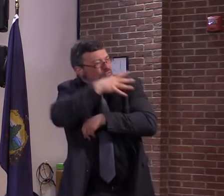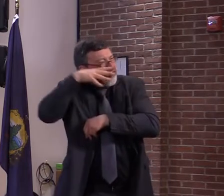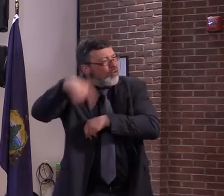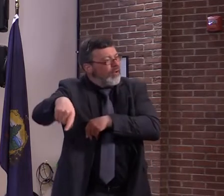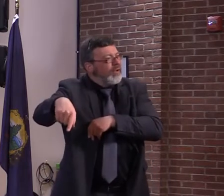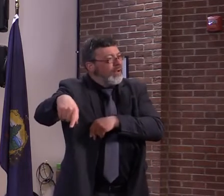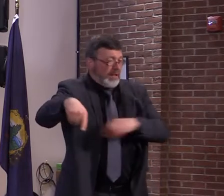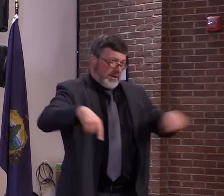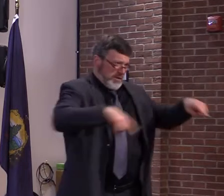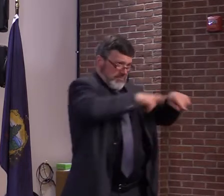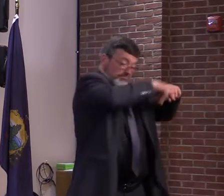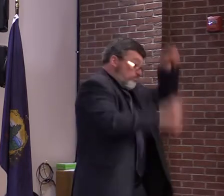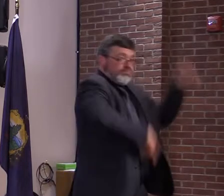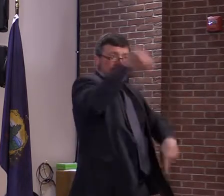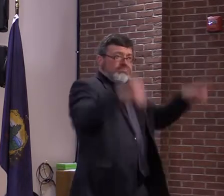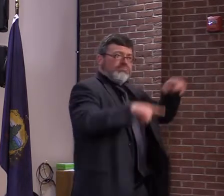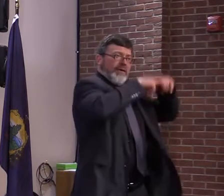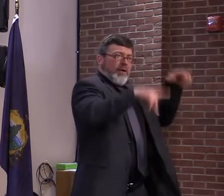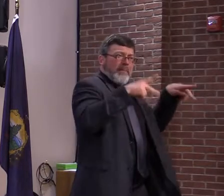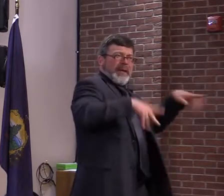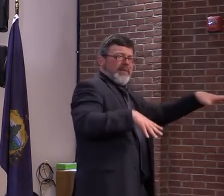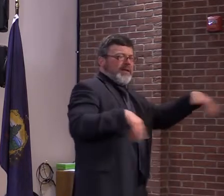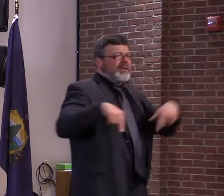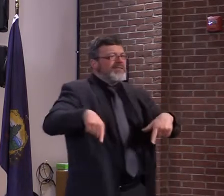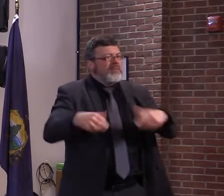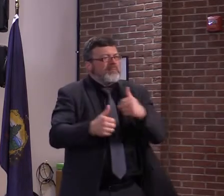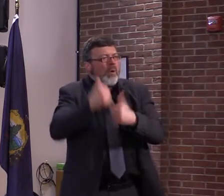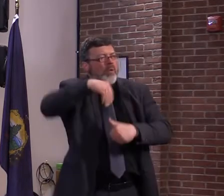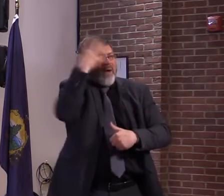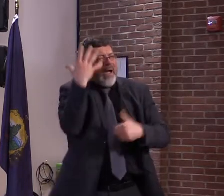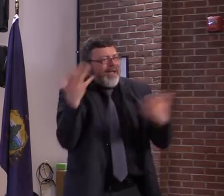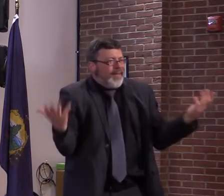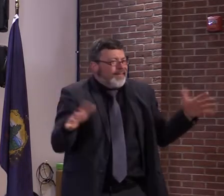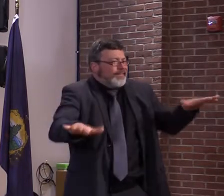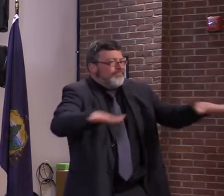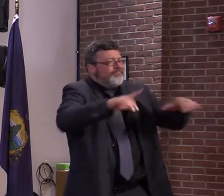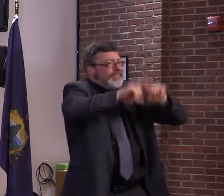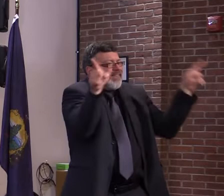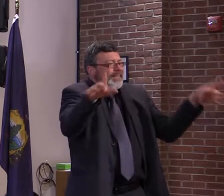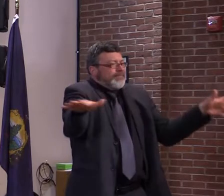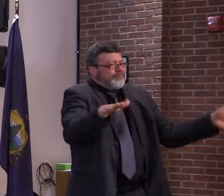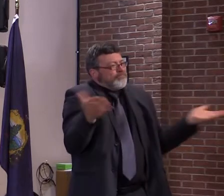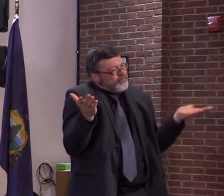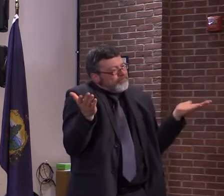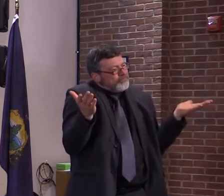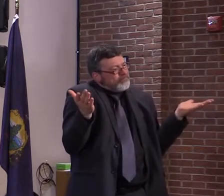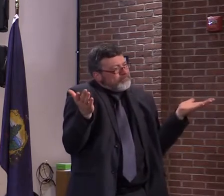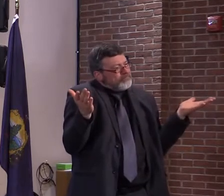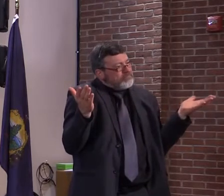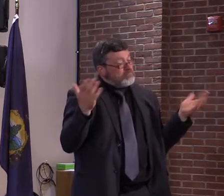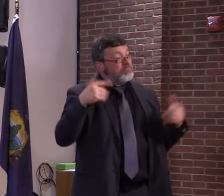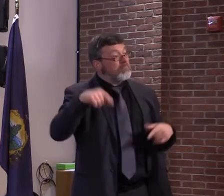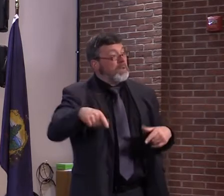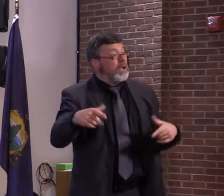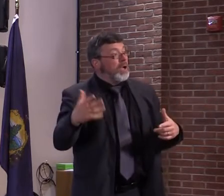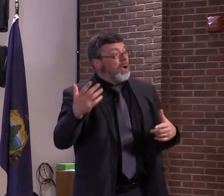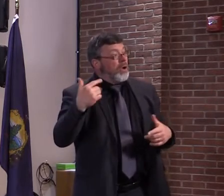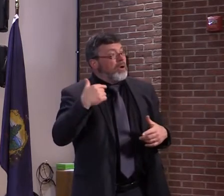their reasoning. I don't think we're going to see a cascade of that happening around the country,